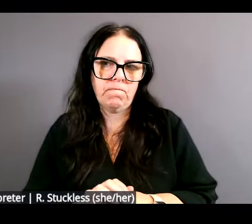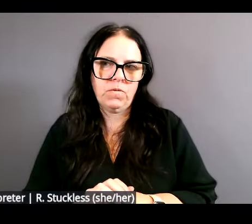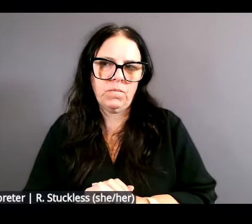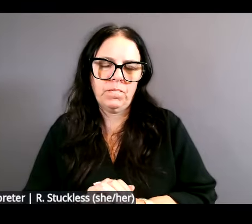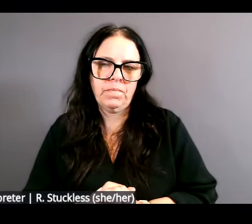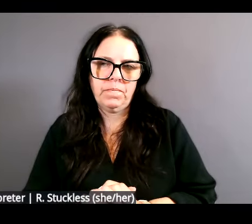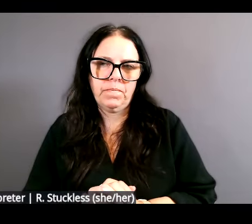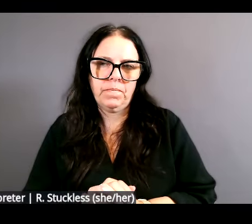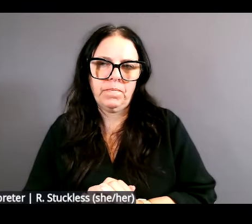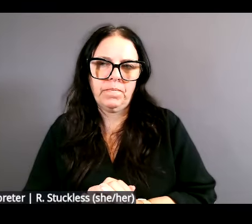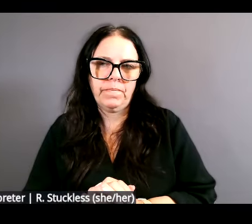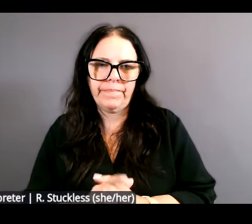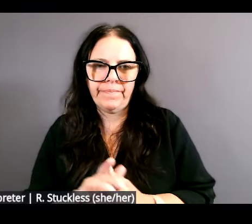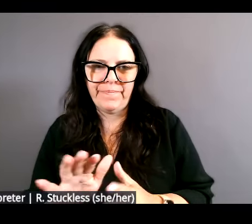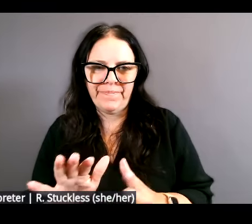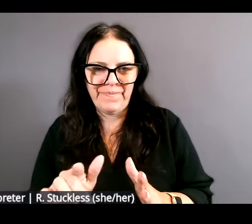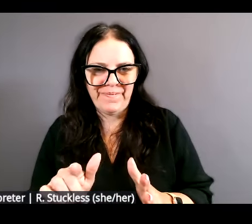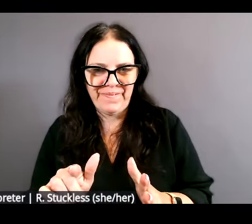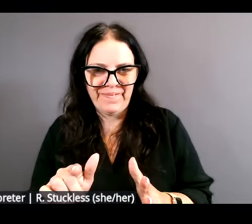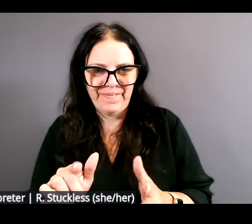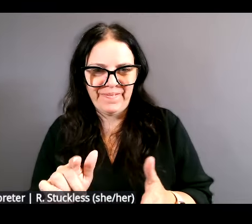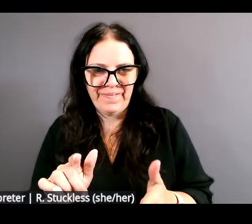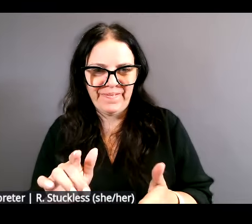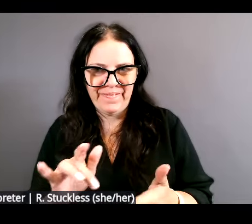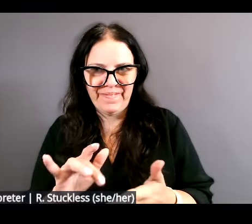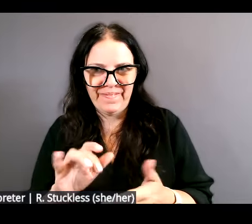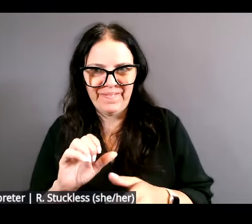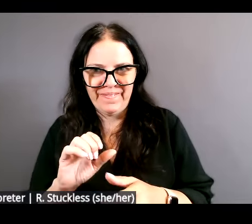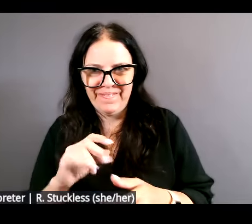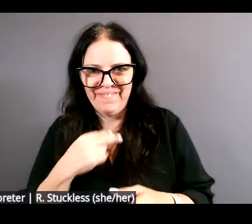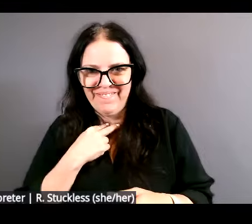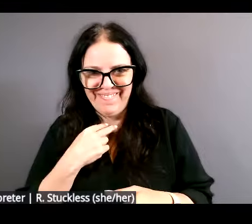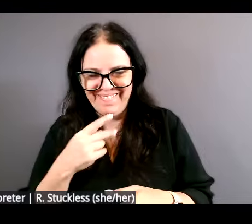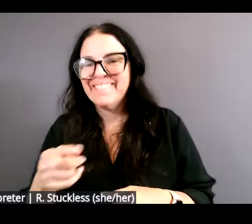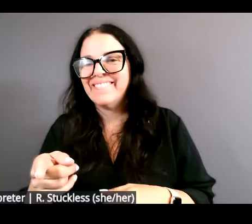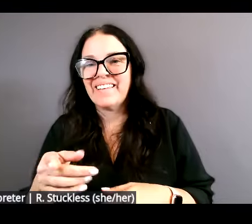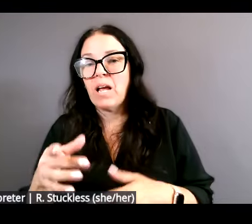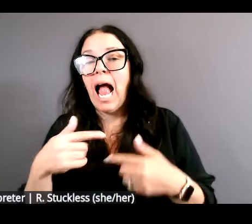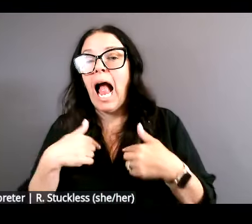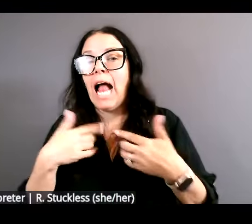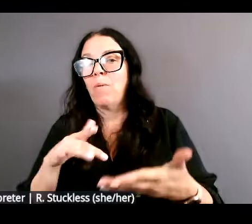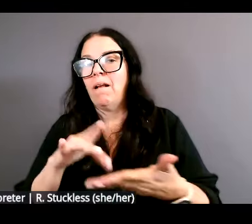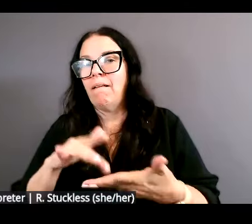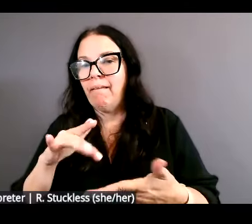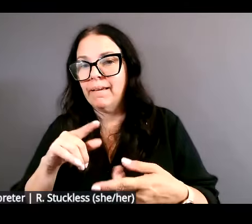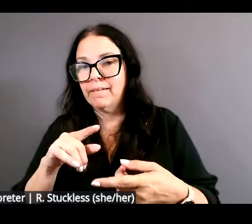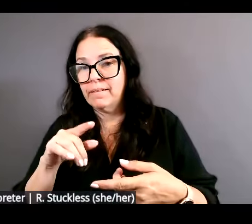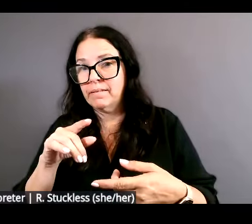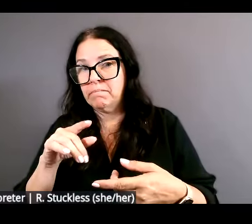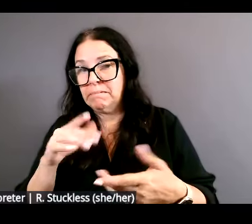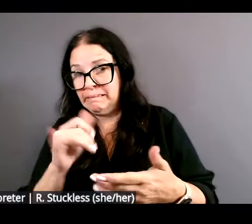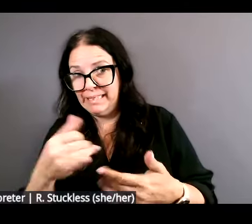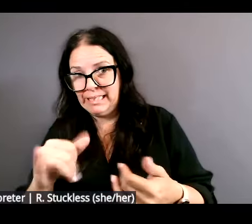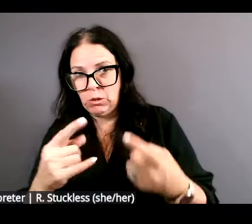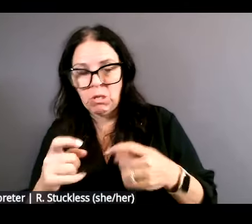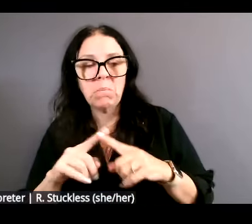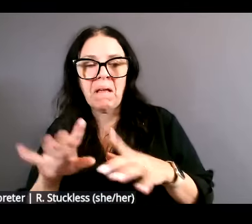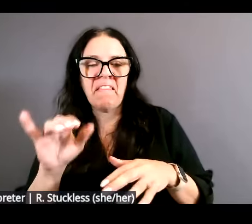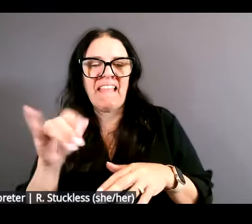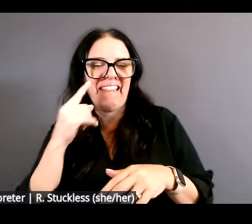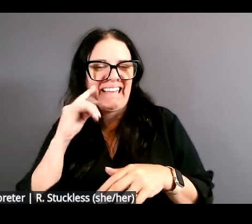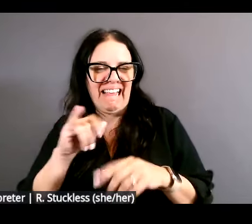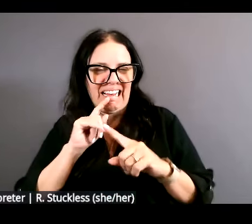You're locked out. I want me to go, okay, I didn't want to, if there were still questions, okay. I think that kind of addresses number 2